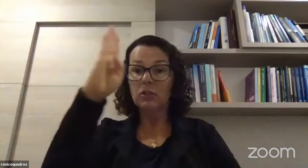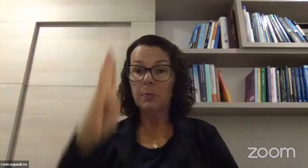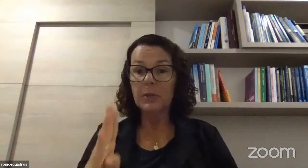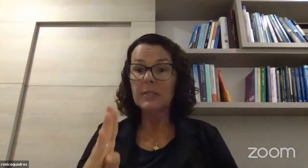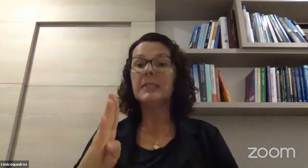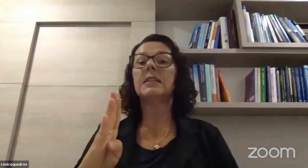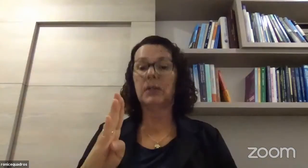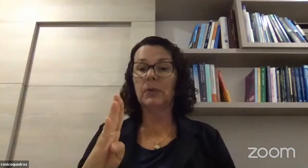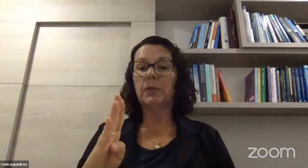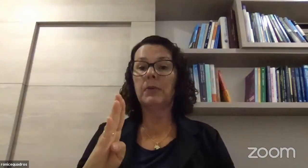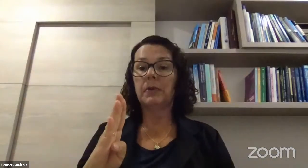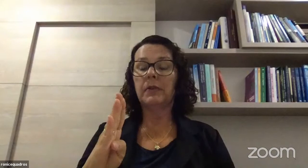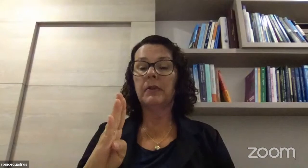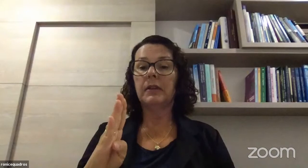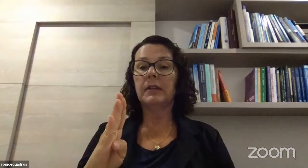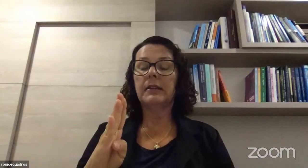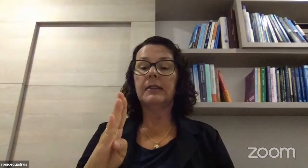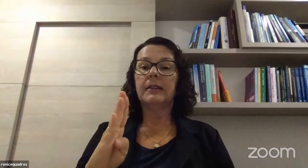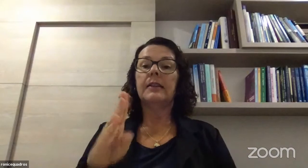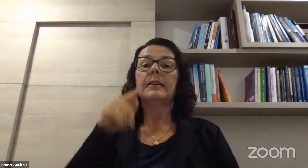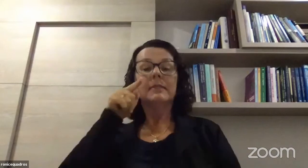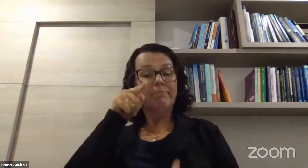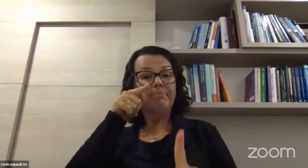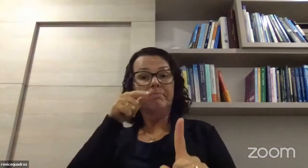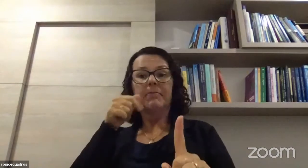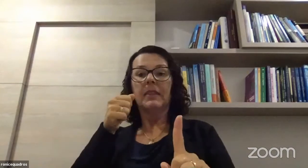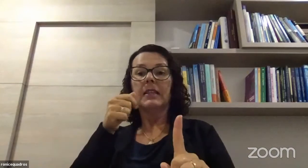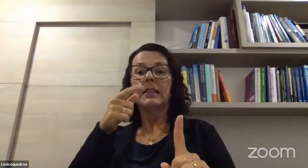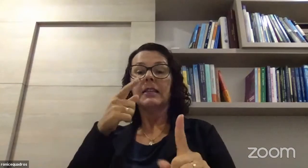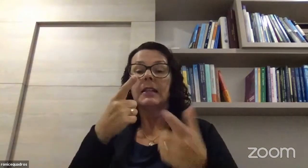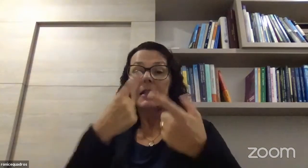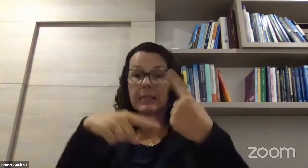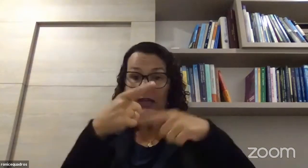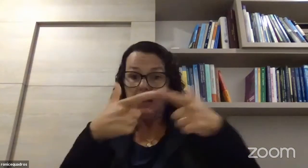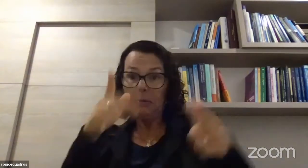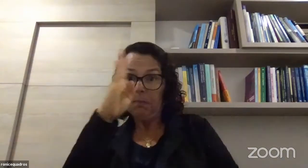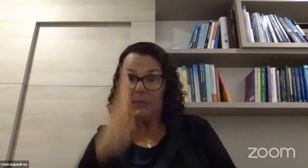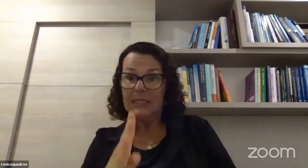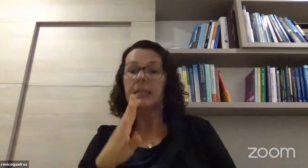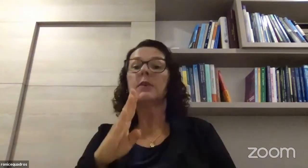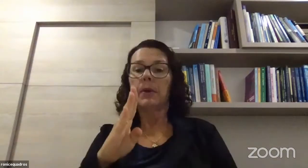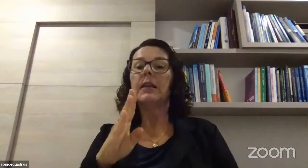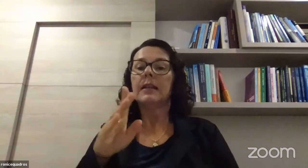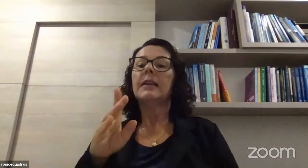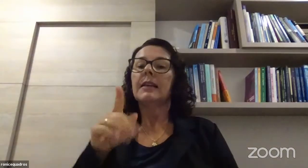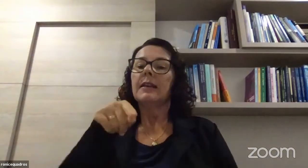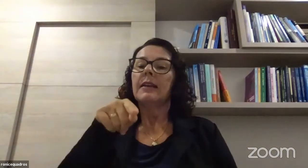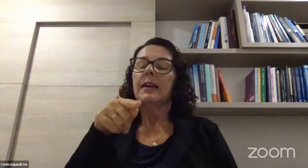And it's specifically focused on the sign language within Brazil.